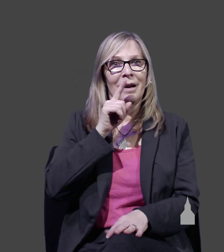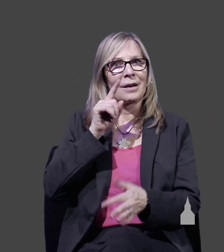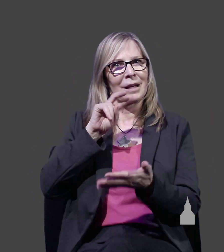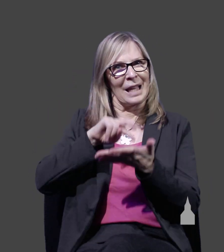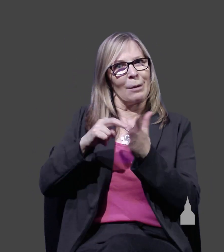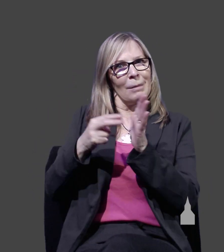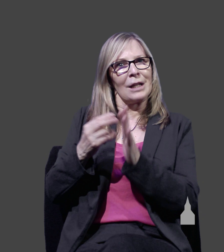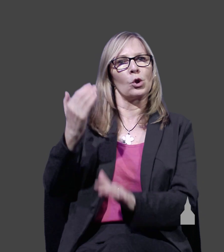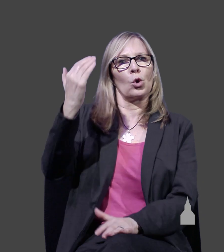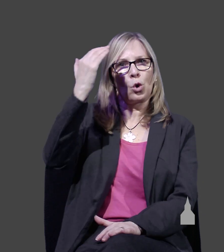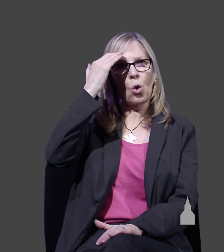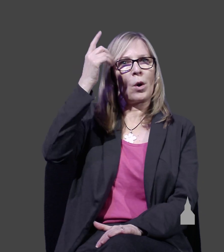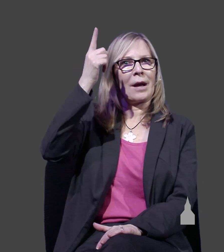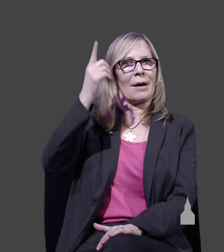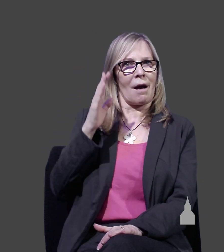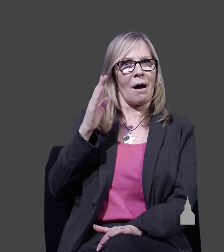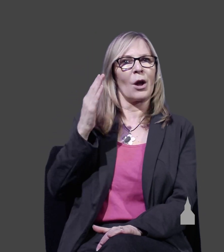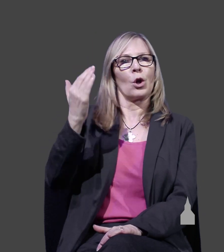His Word.